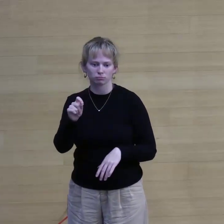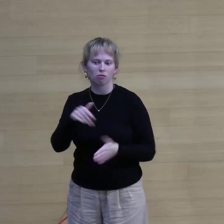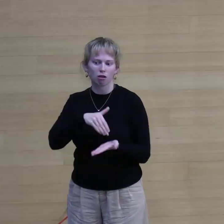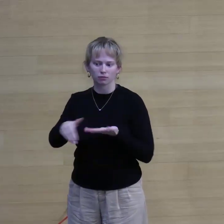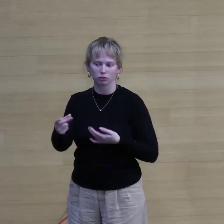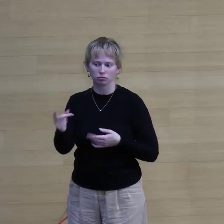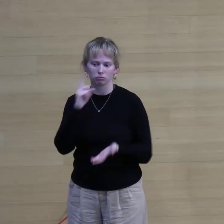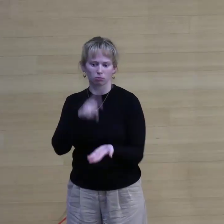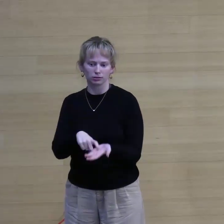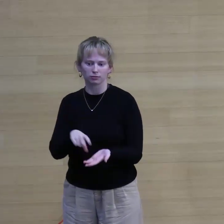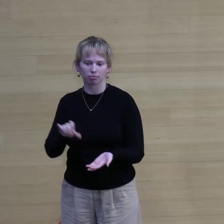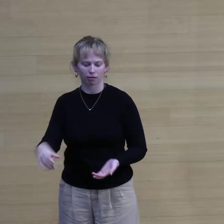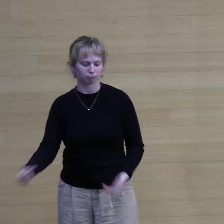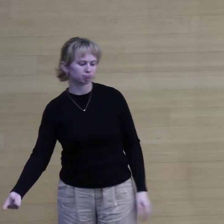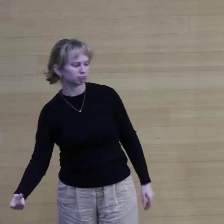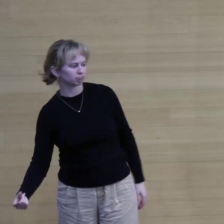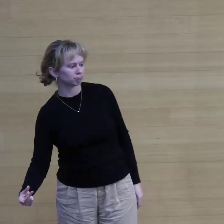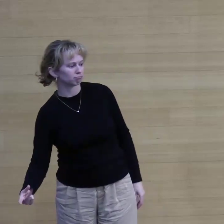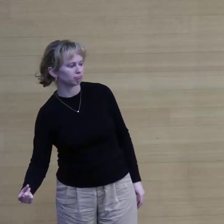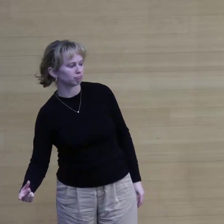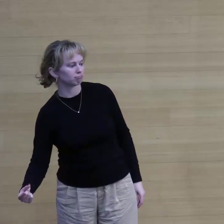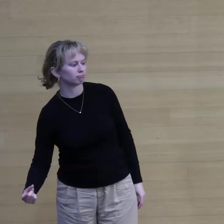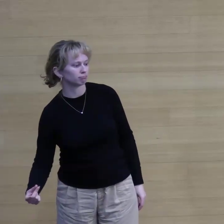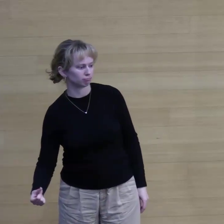Yeah. And then